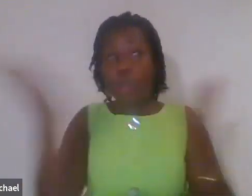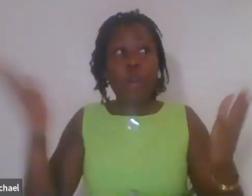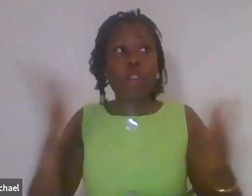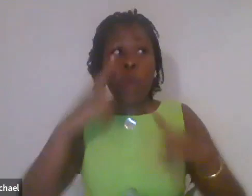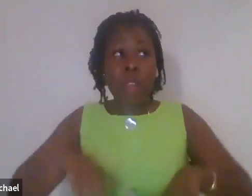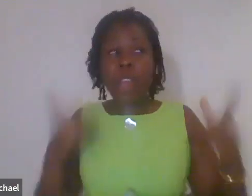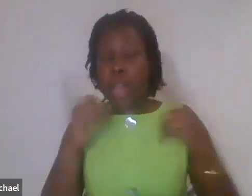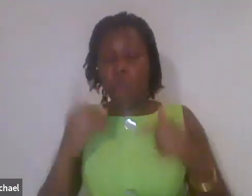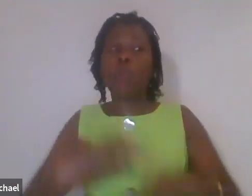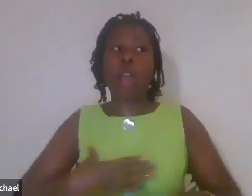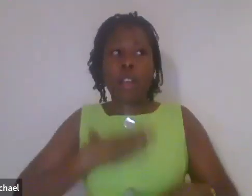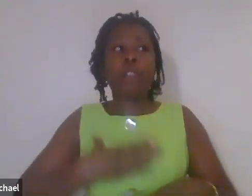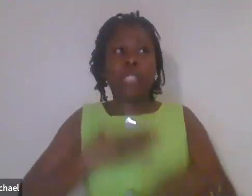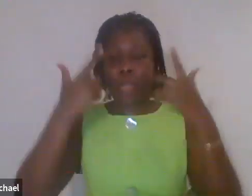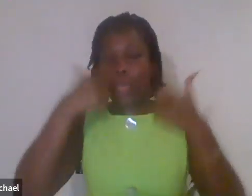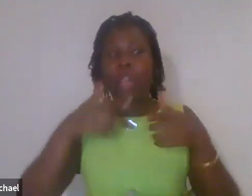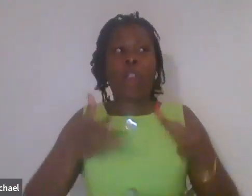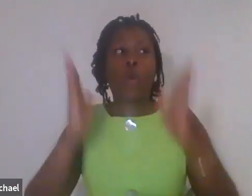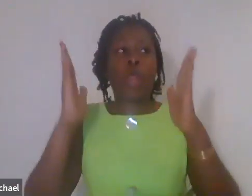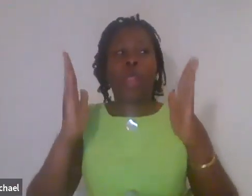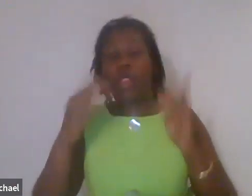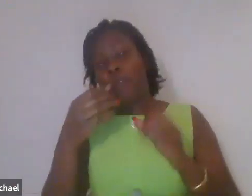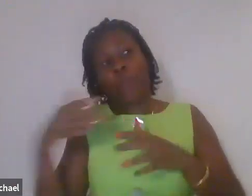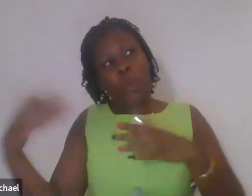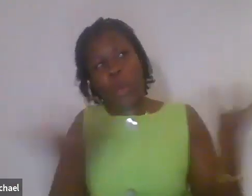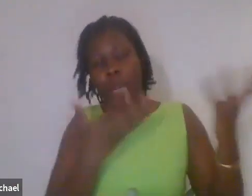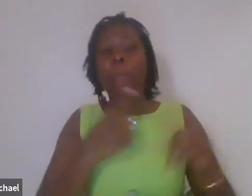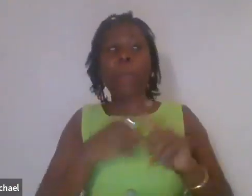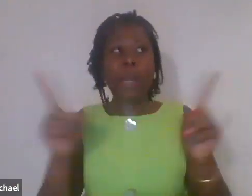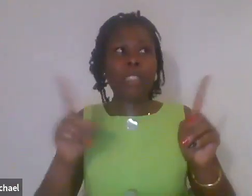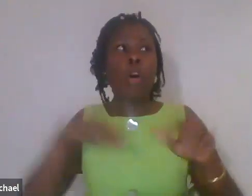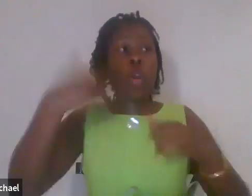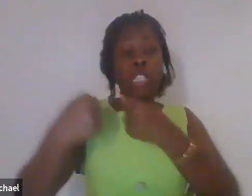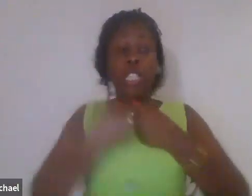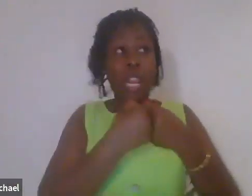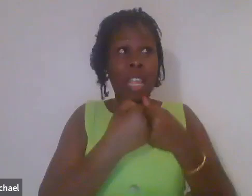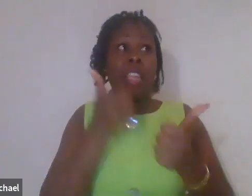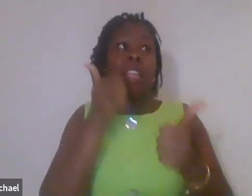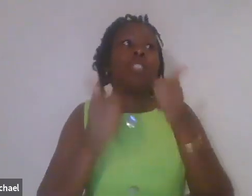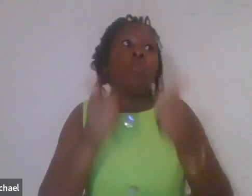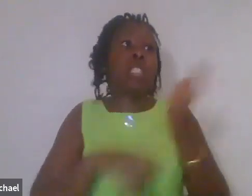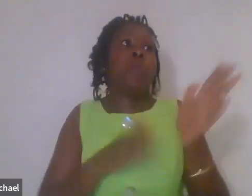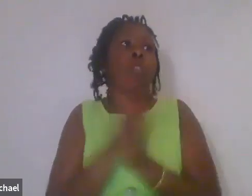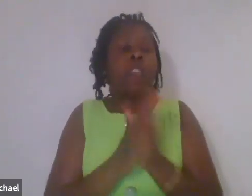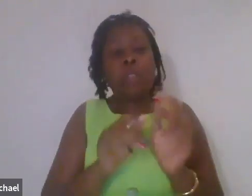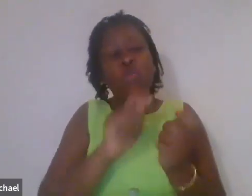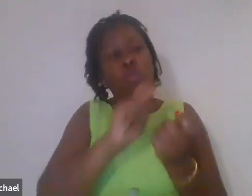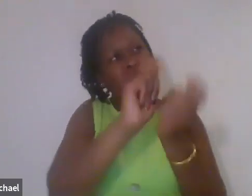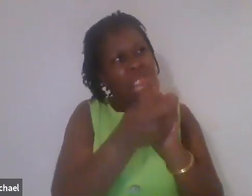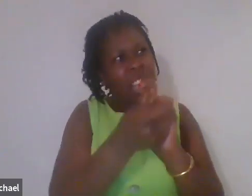those who live in Nairobi, For those who live in Nairobi, you can but although the visit the challenge restaurant. is what motivates me But to the change